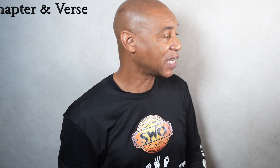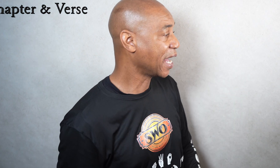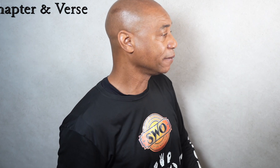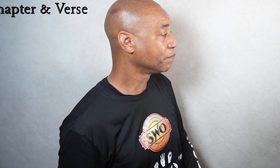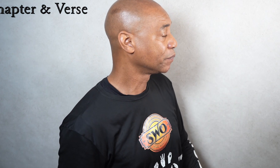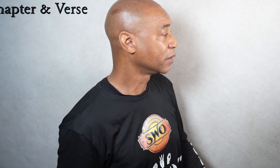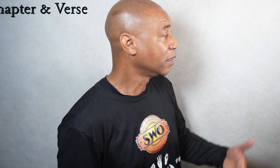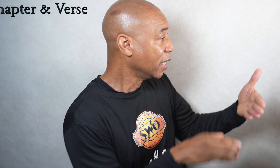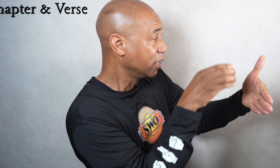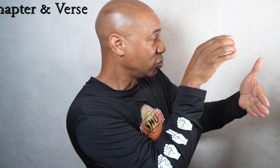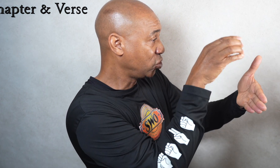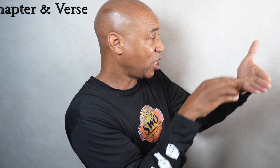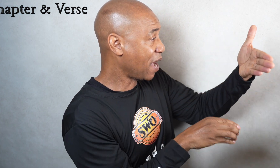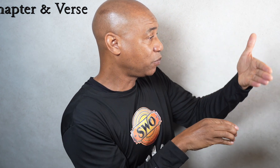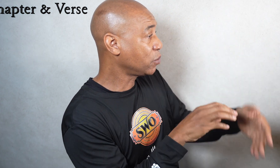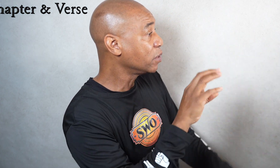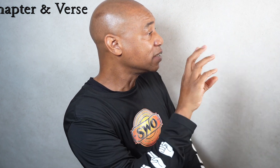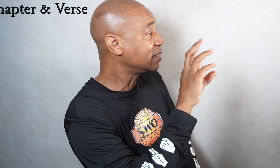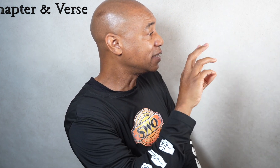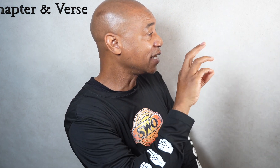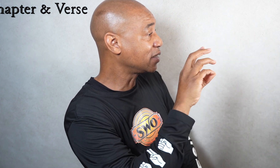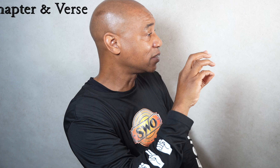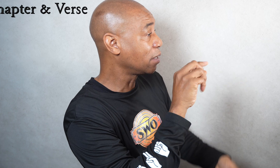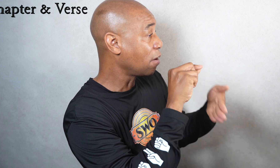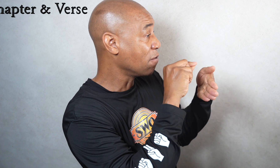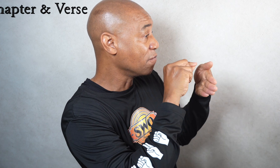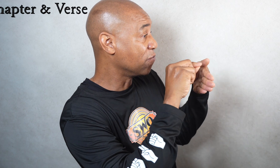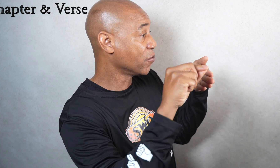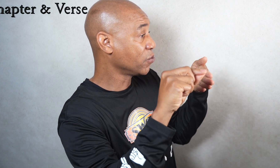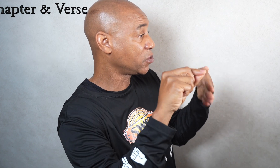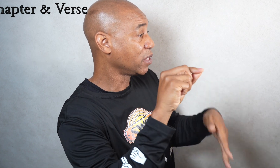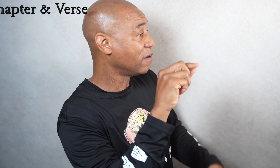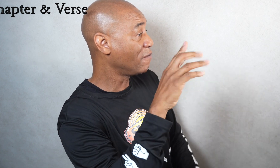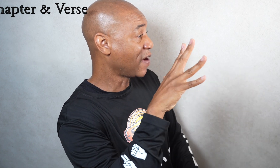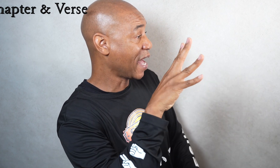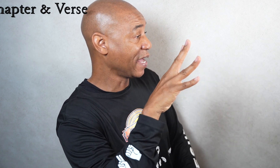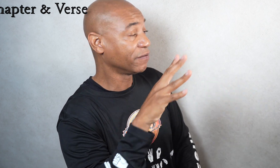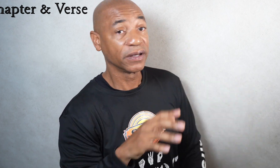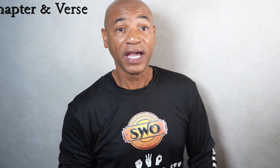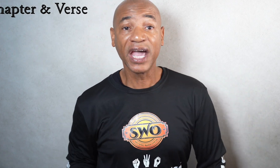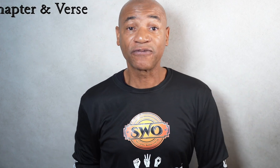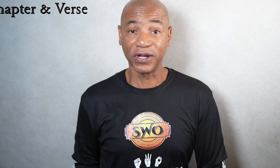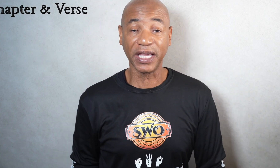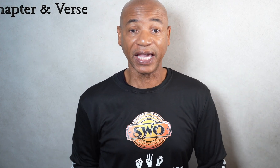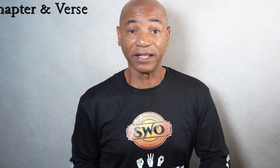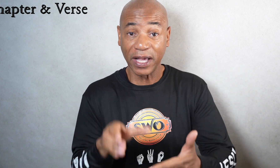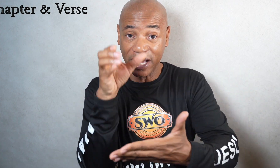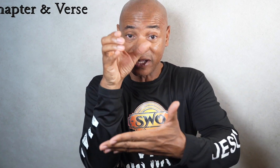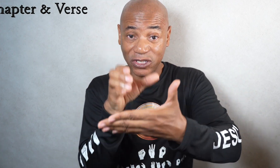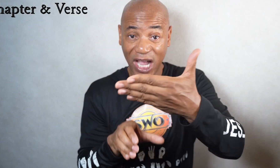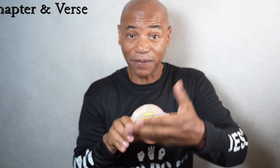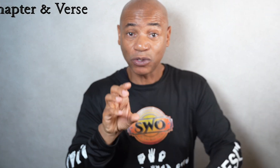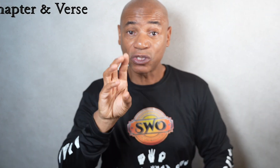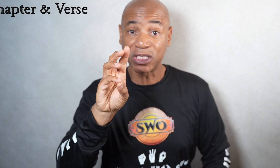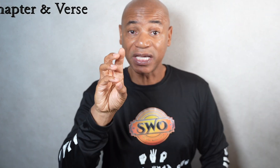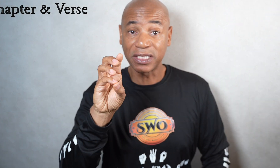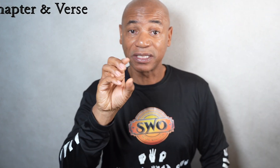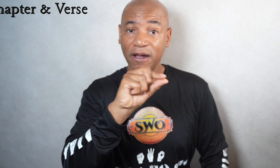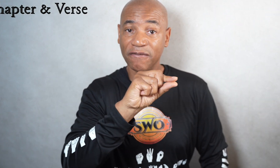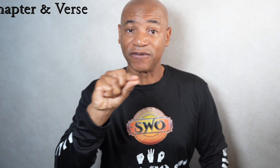side. Chapter 6, verse 5. And front again. Chapter 6,